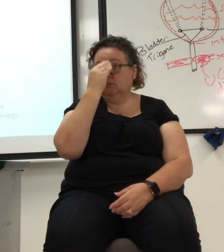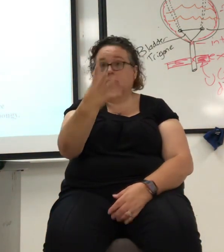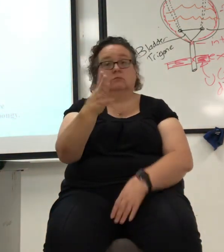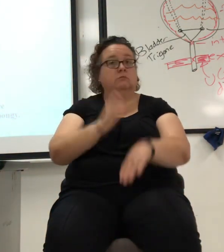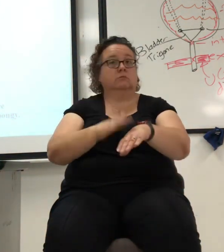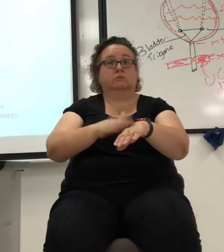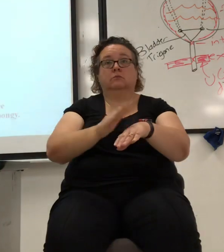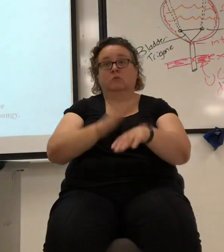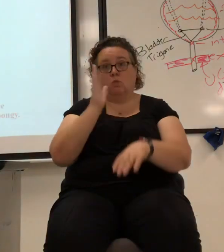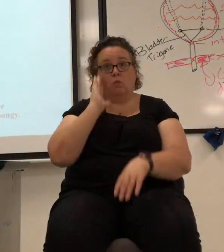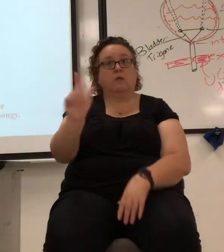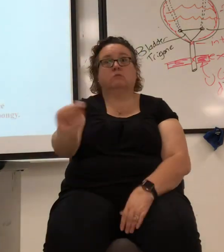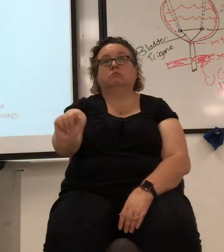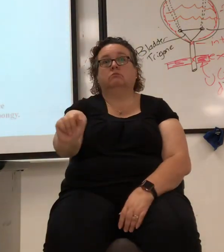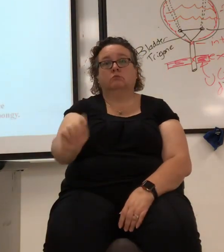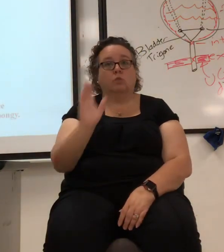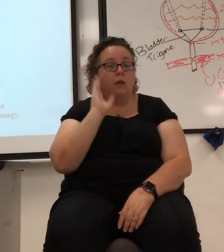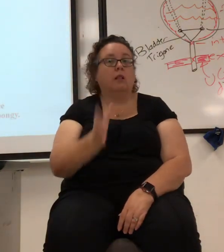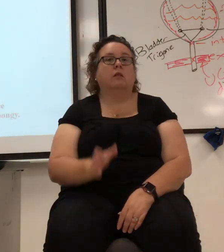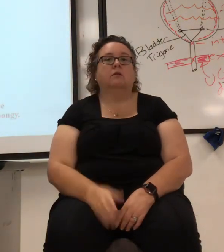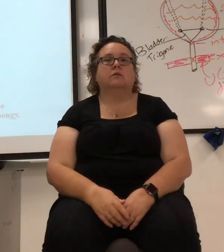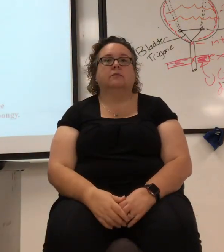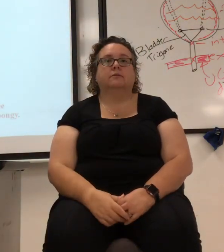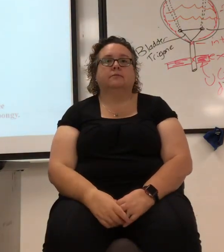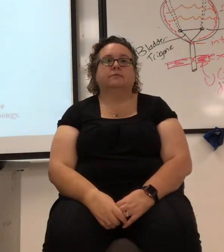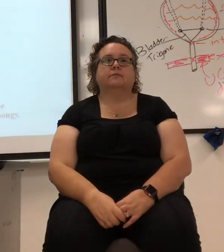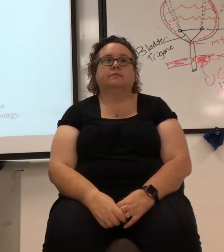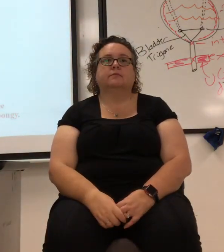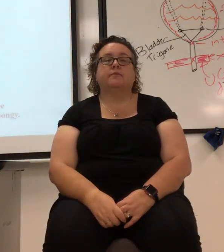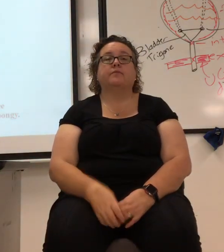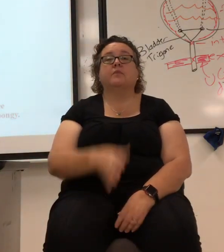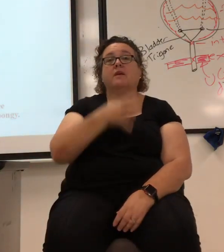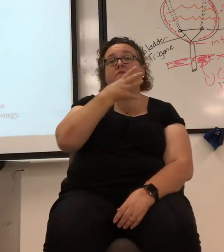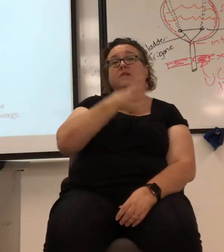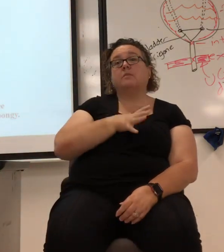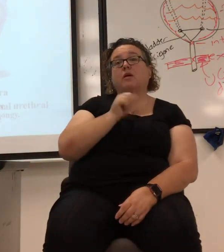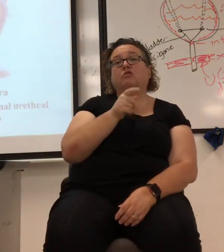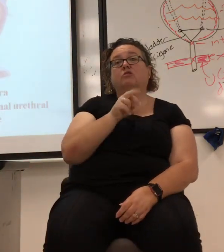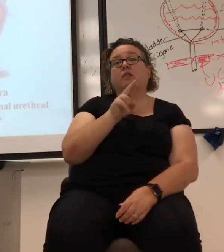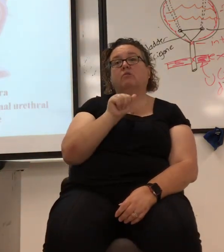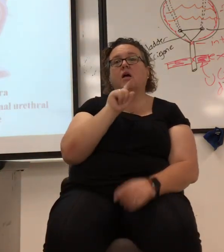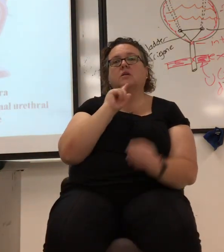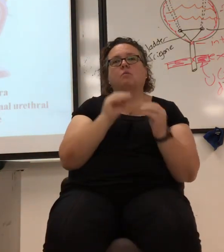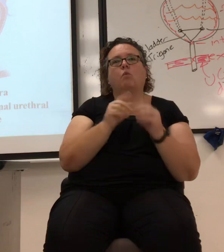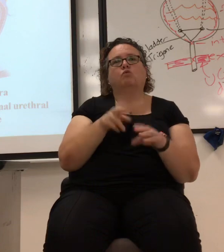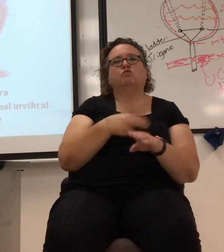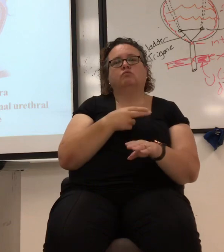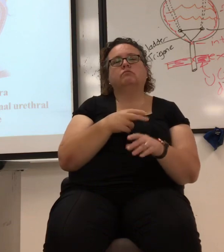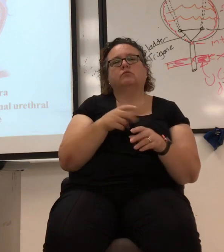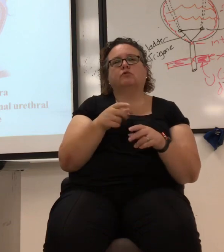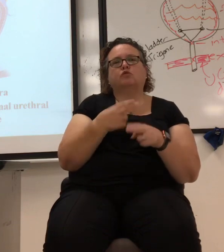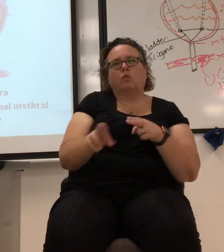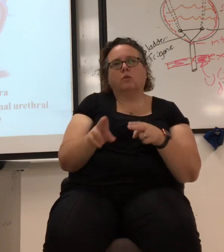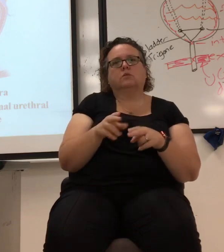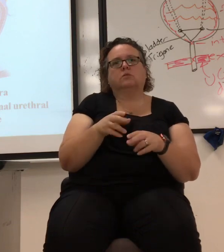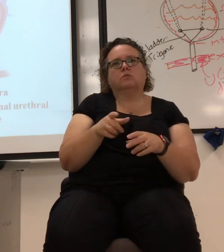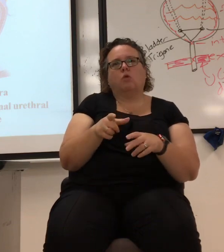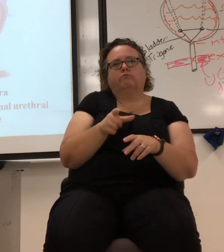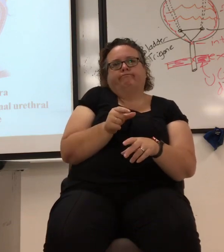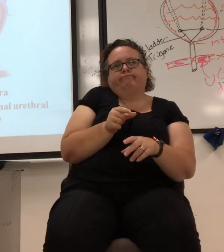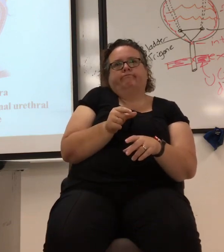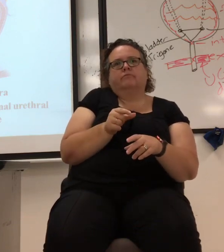So I want to be sure that that's clear before I move on. One is to hold it in, one is to basically void. And when you void and relax